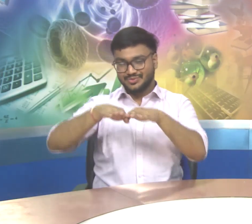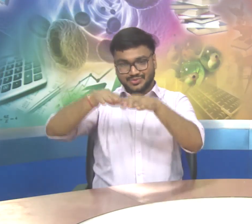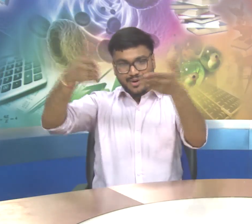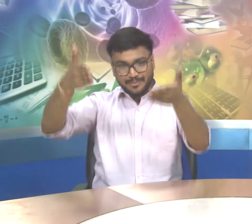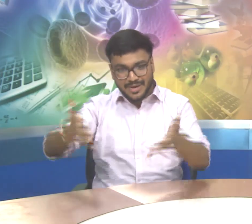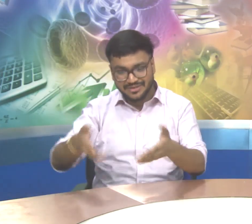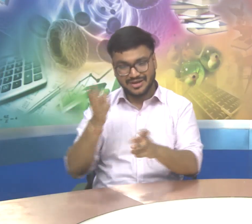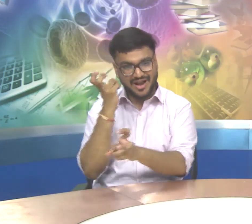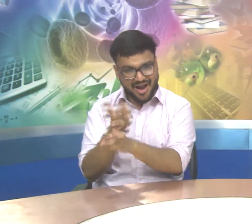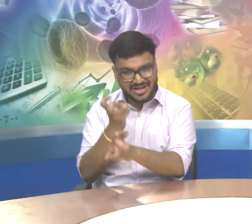tools, etc.